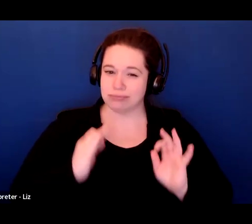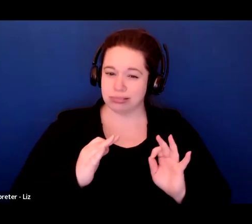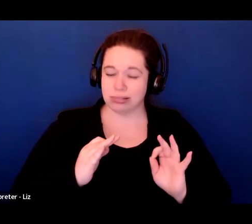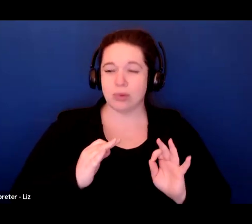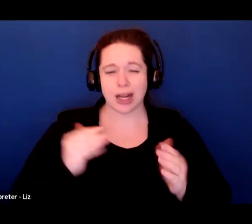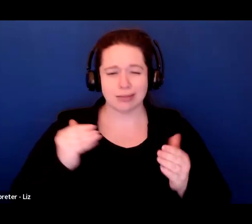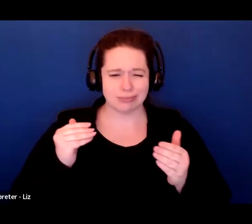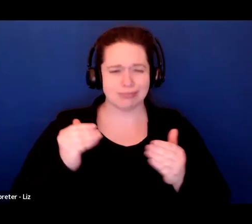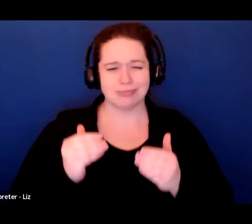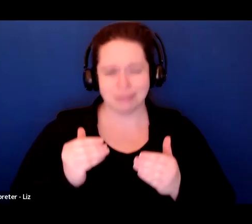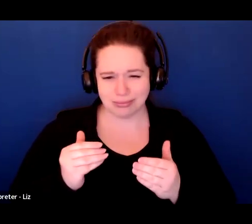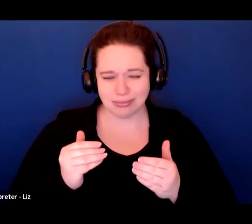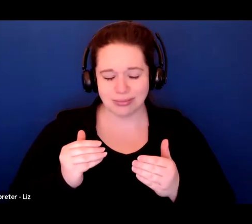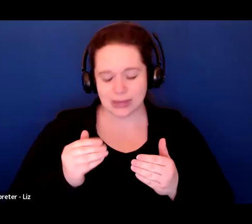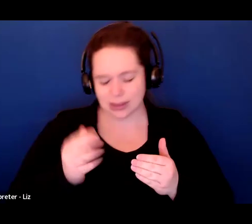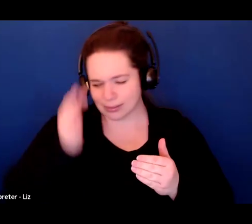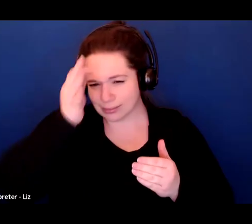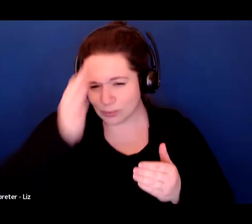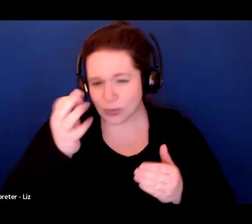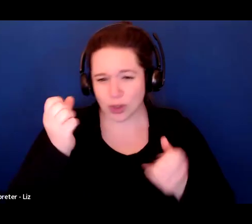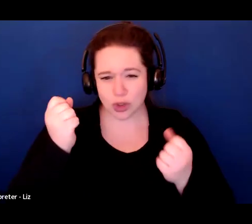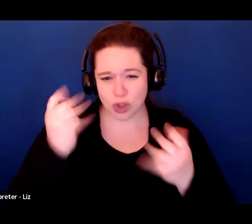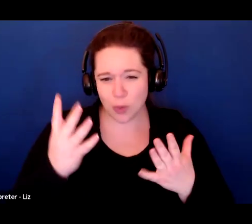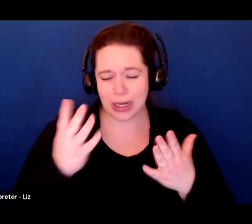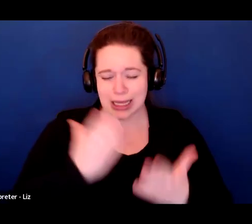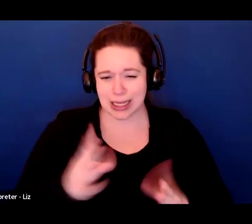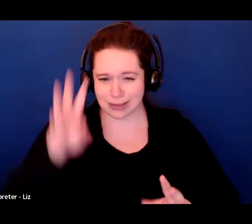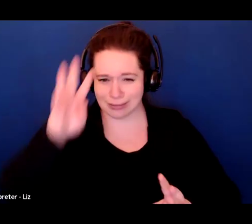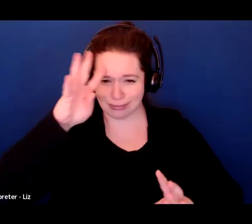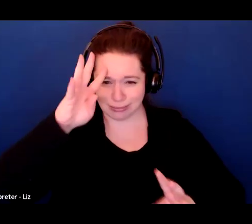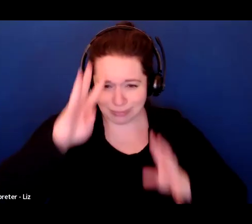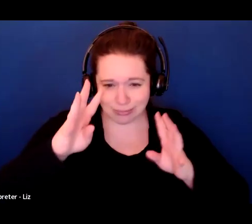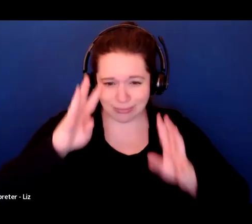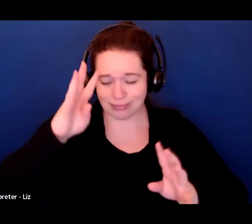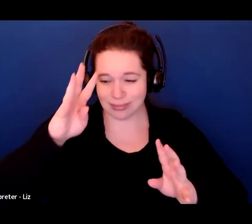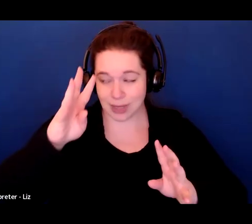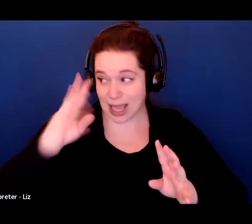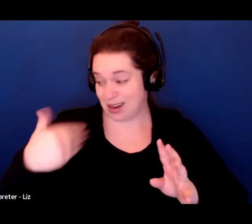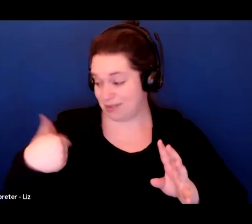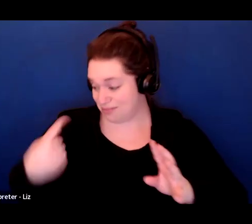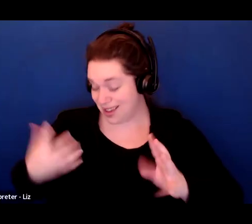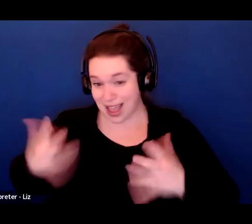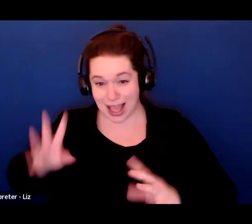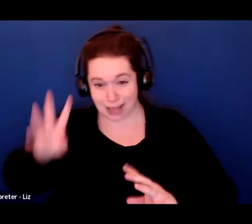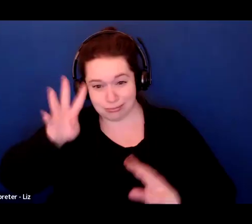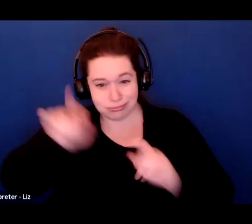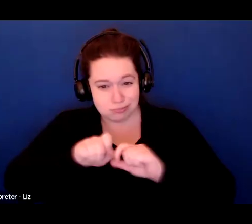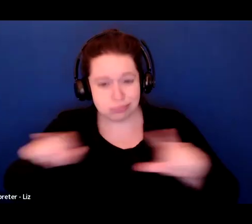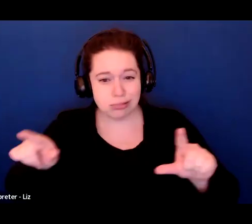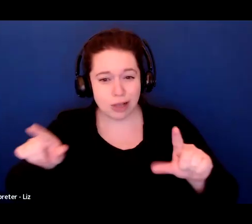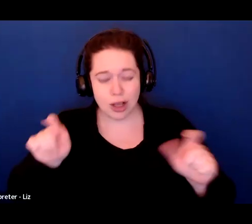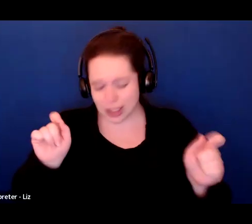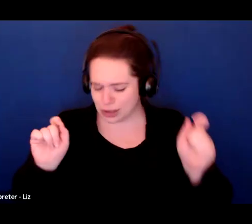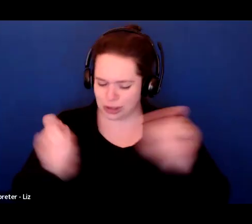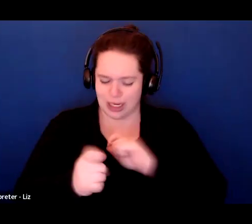many things coming out and so many things that have come out that have changed people's lives with paralysis. So we have so many